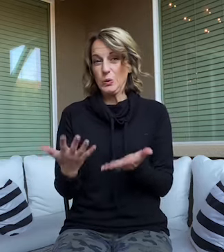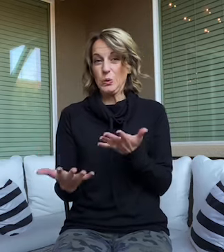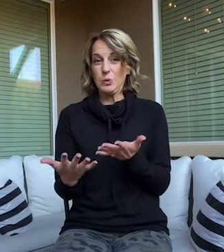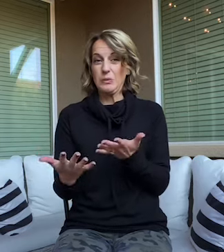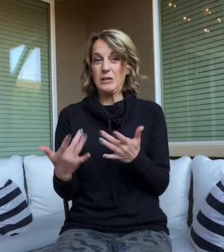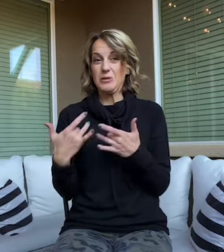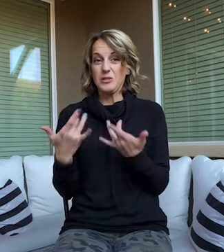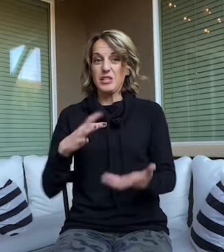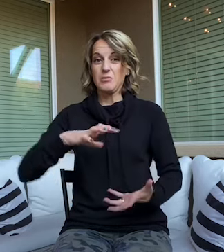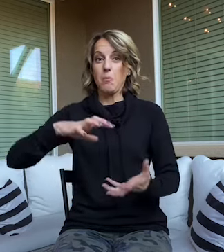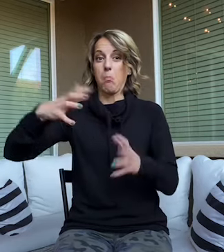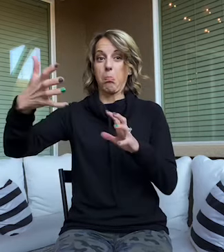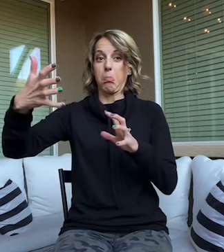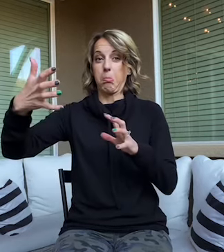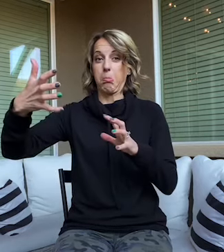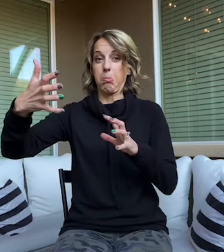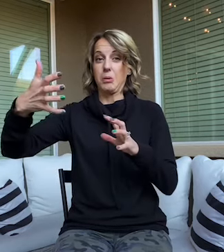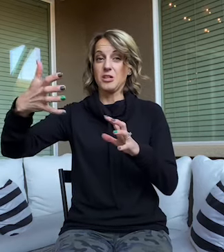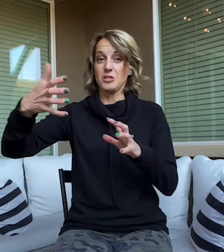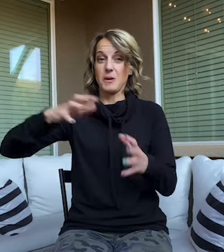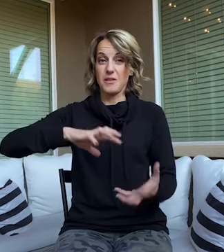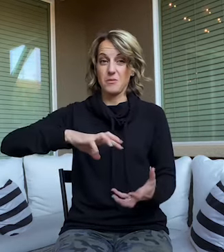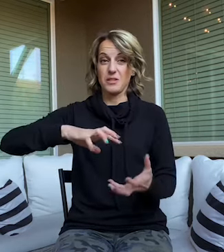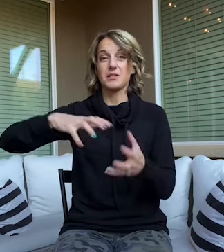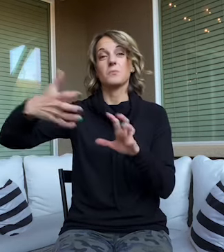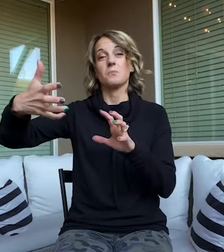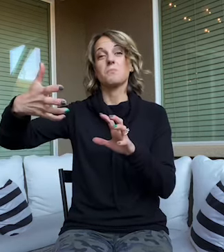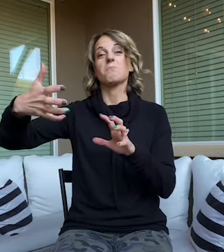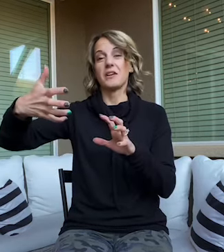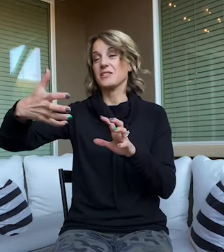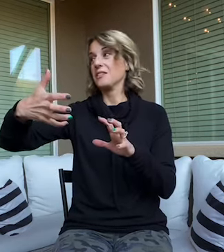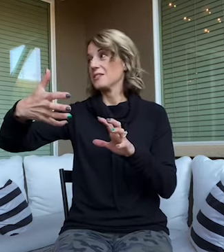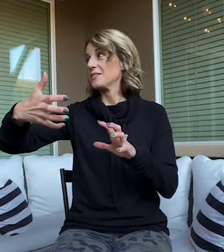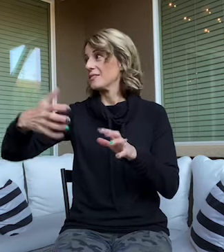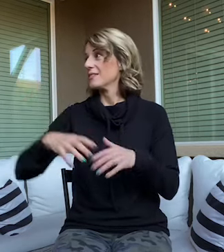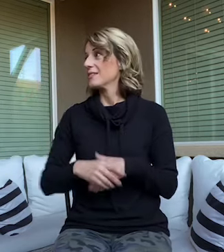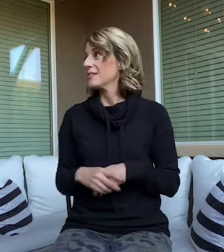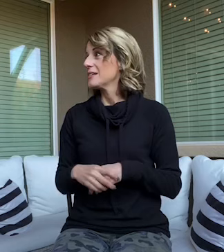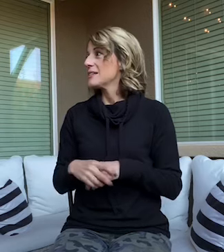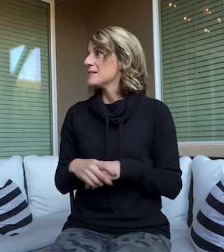or maybe you tend to be, we talked about that one, it's messy.